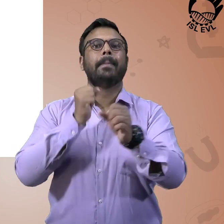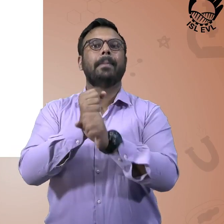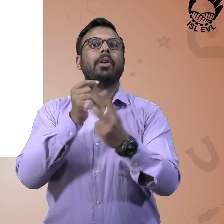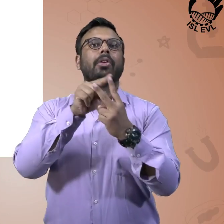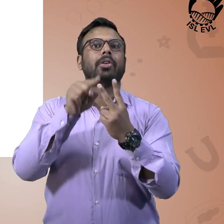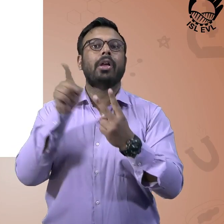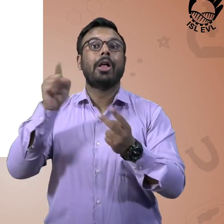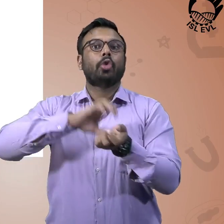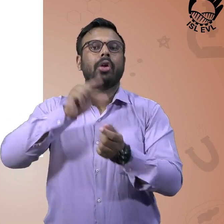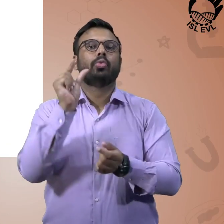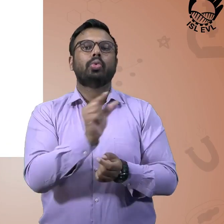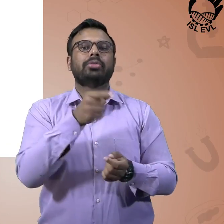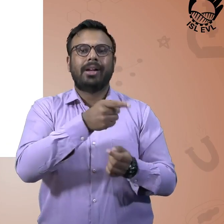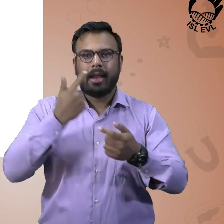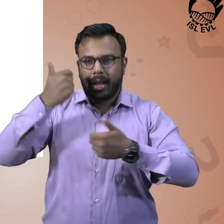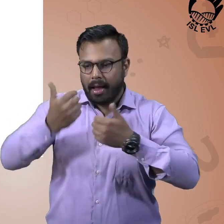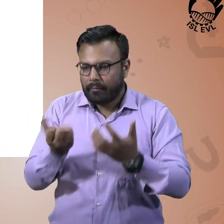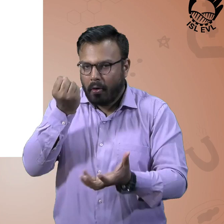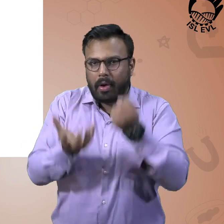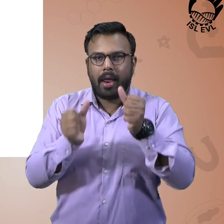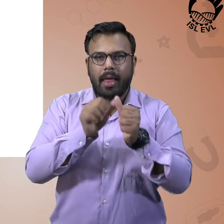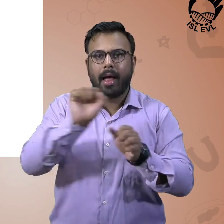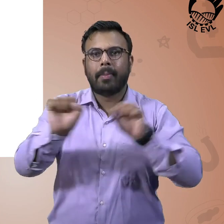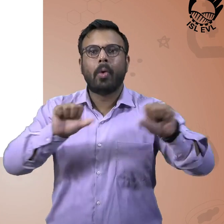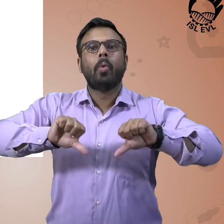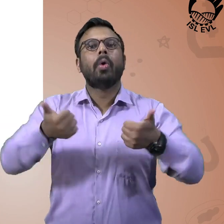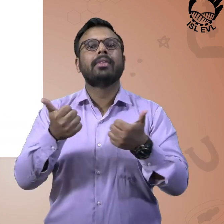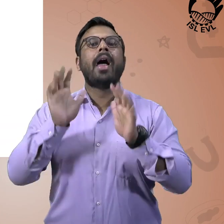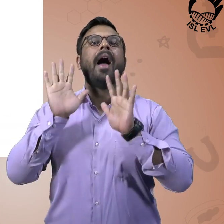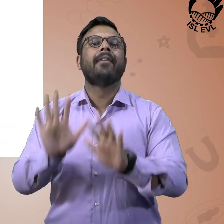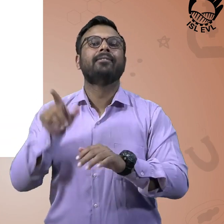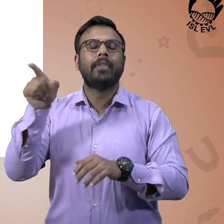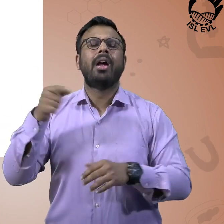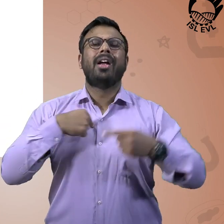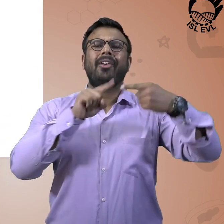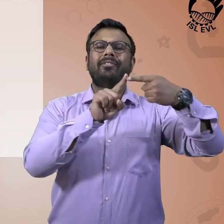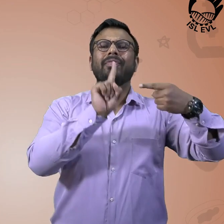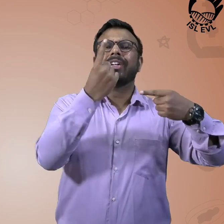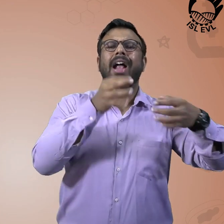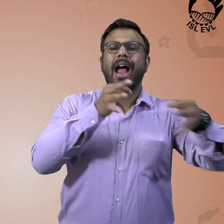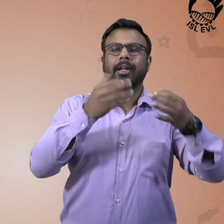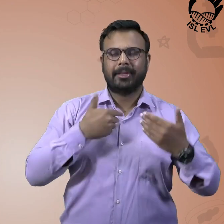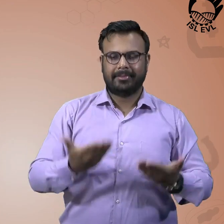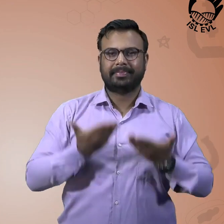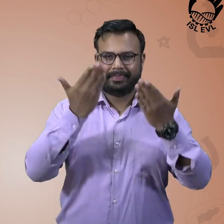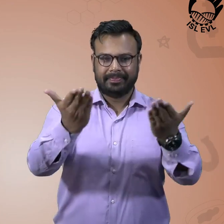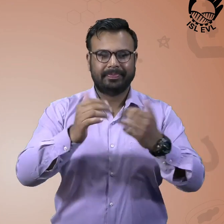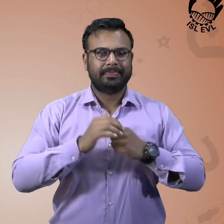These are the two medical techniques used for blood testing. The first step